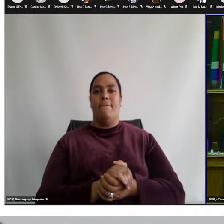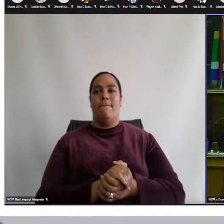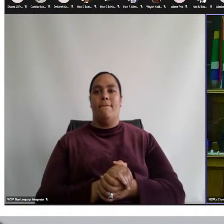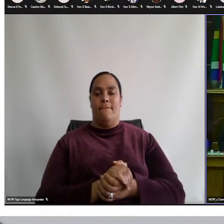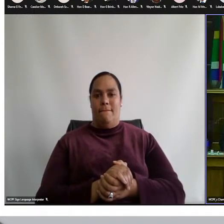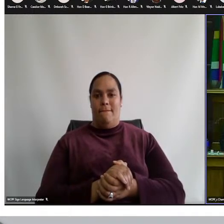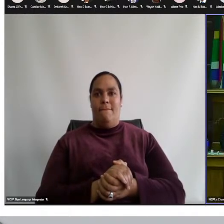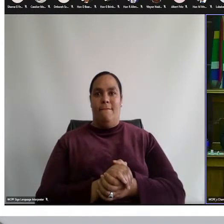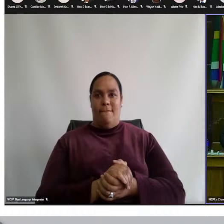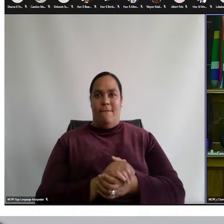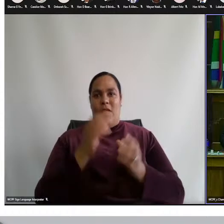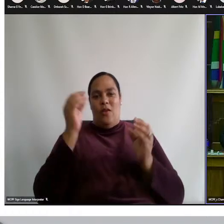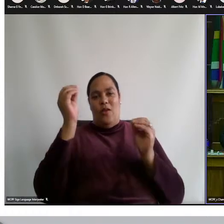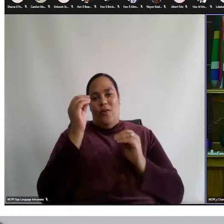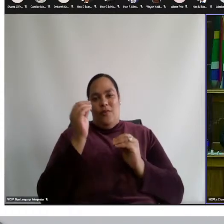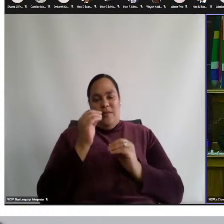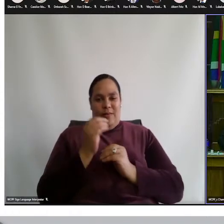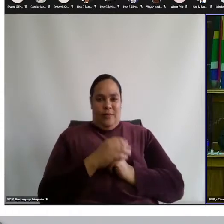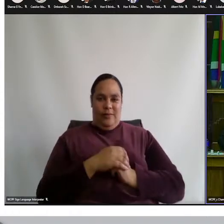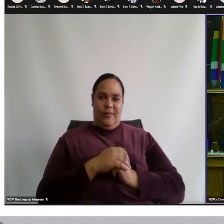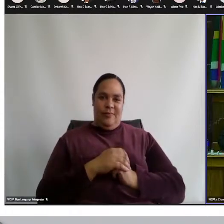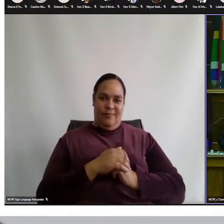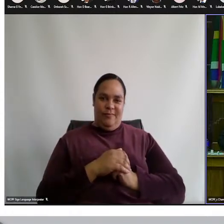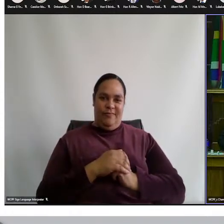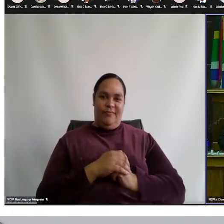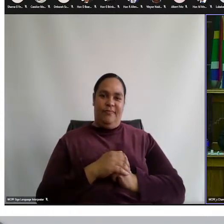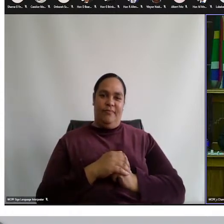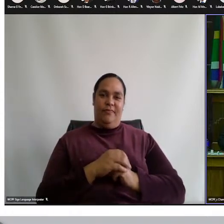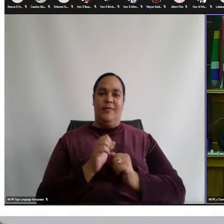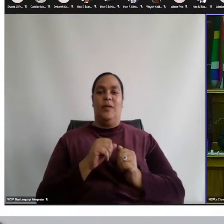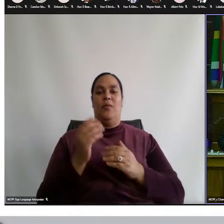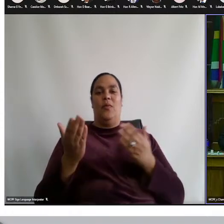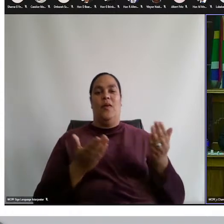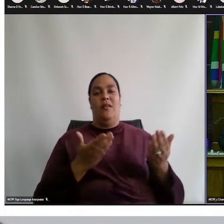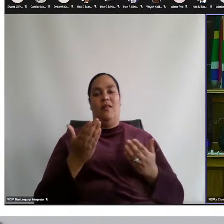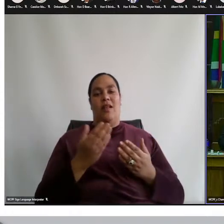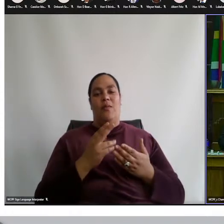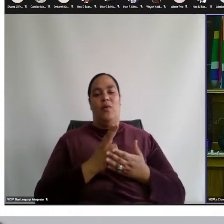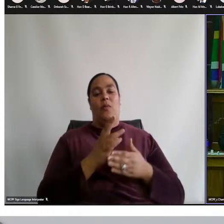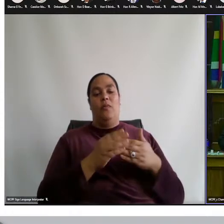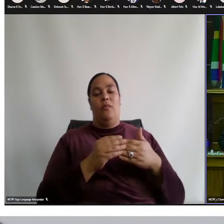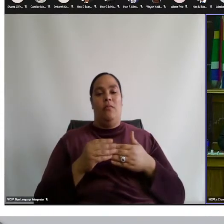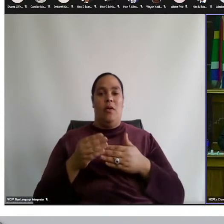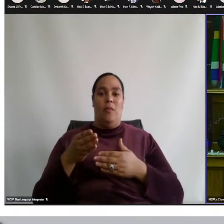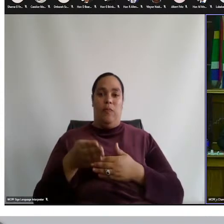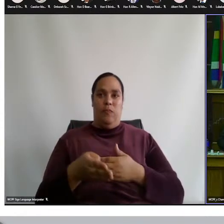Good afternoon and welcome, honorable members,